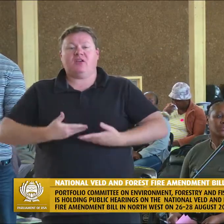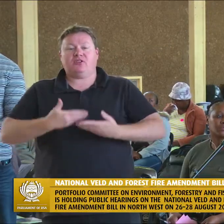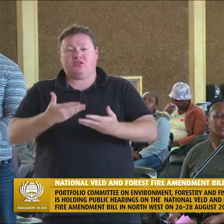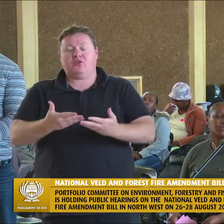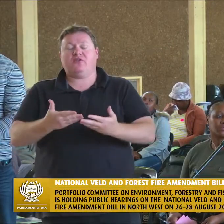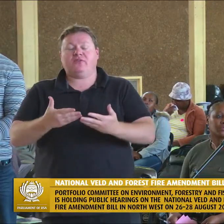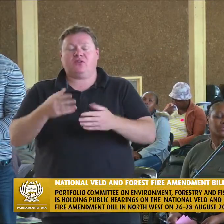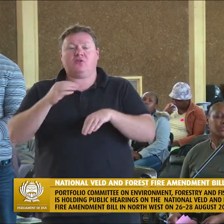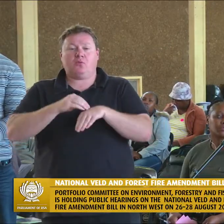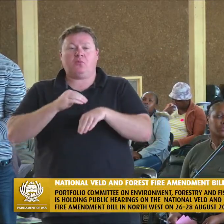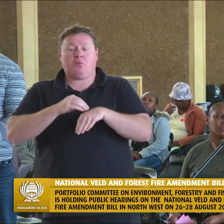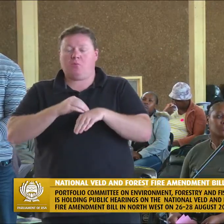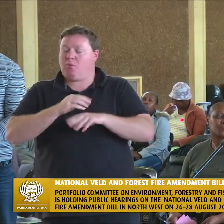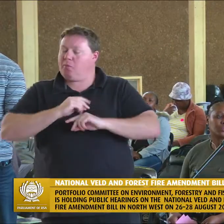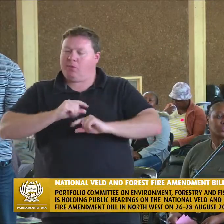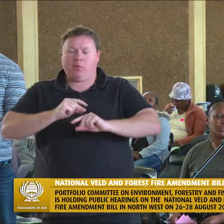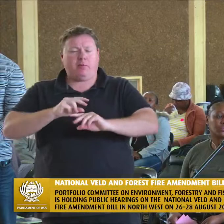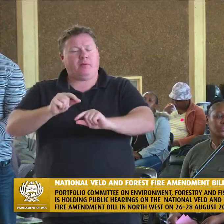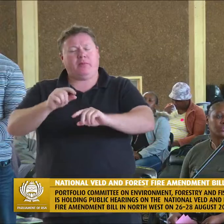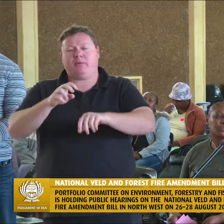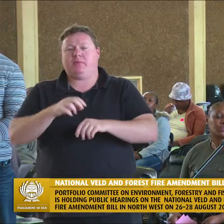fighting in mauritius